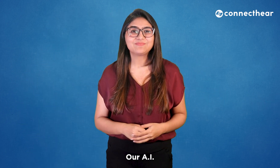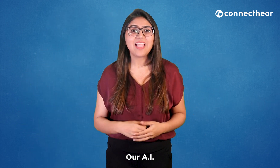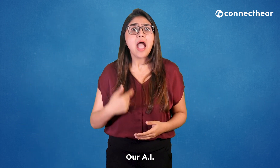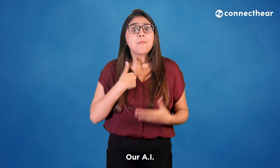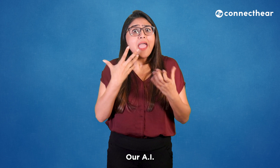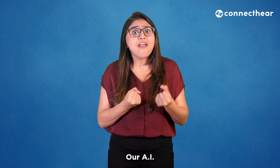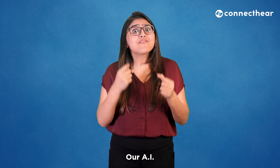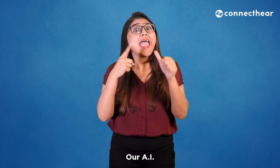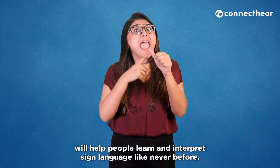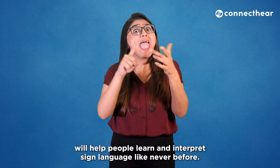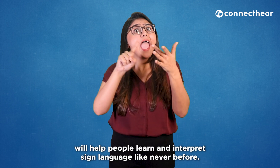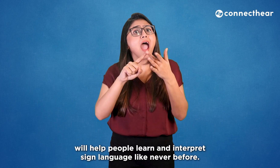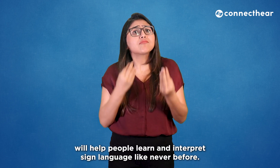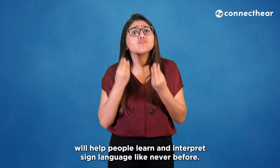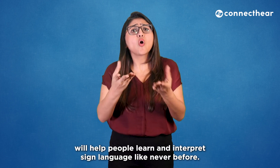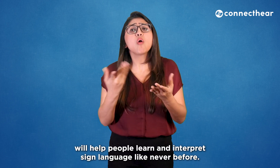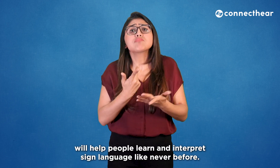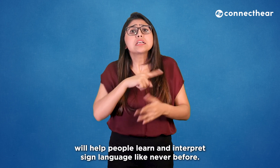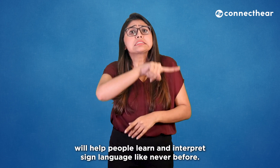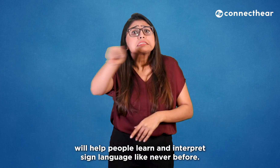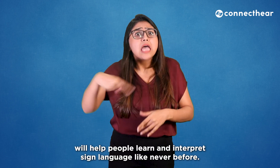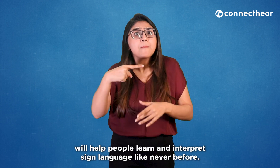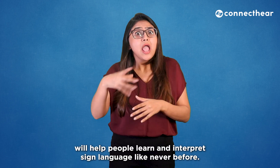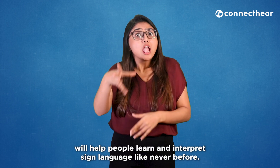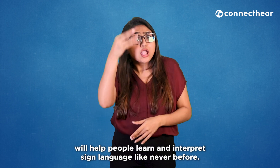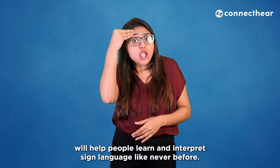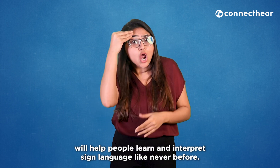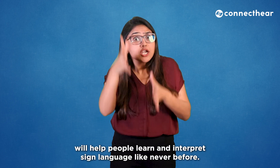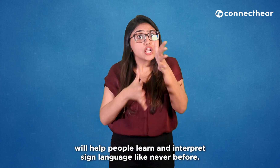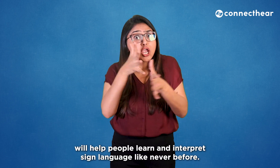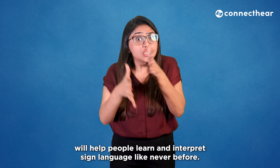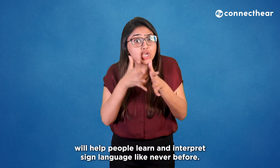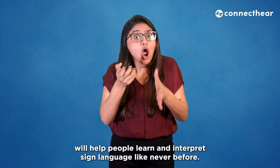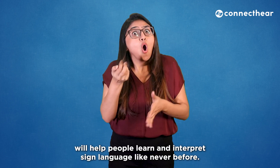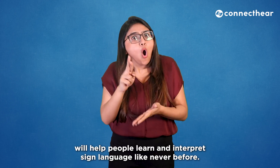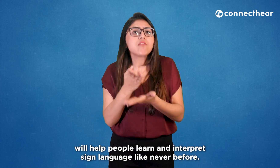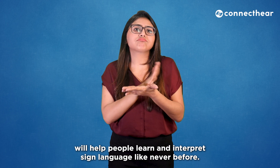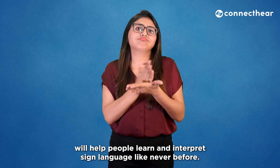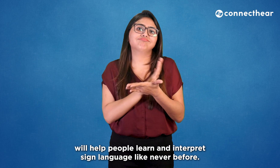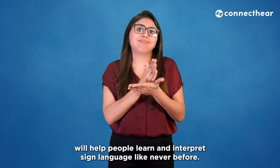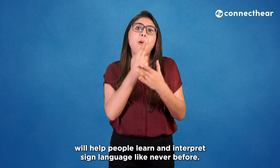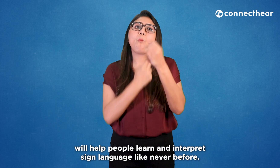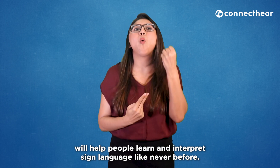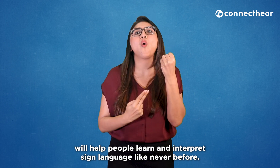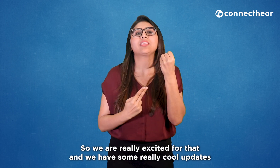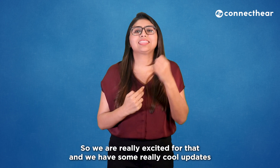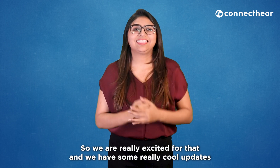Our AI will help people learn and interpret sign language like never before. So we are